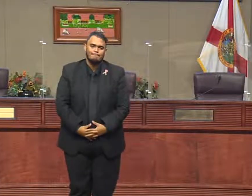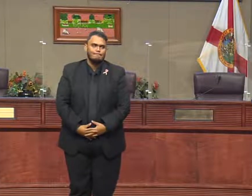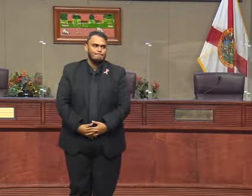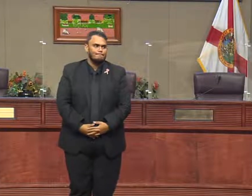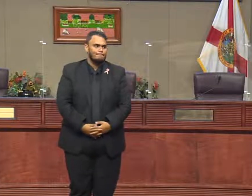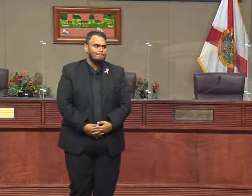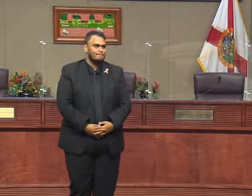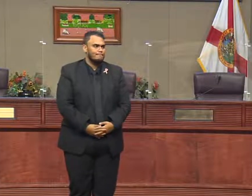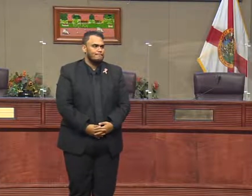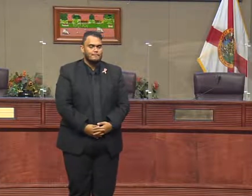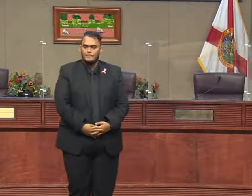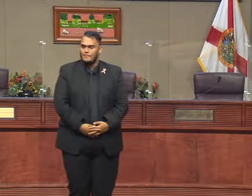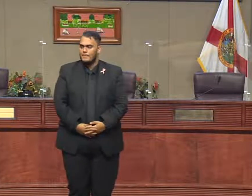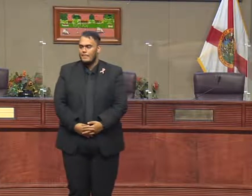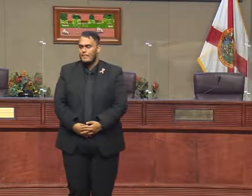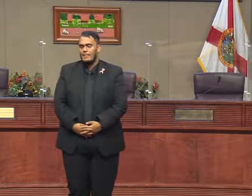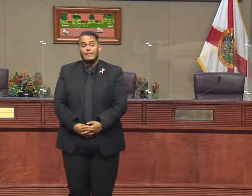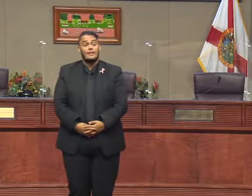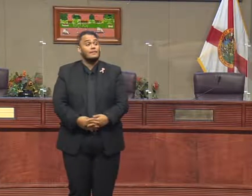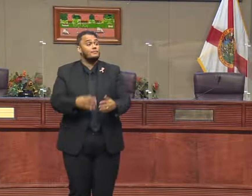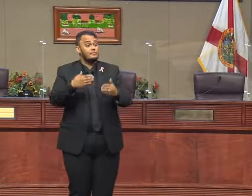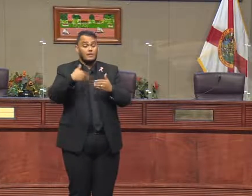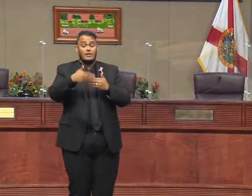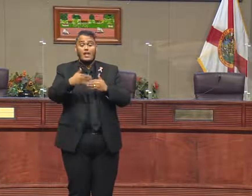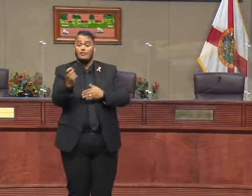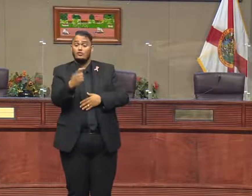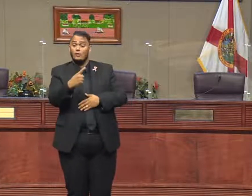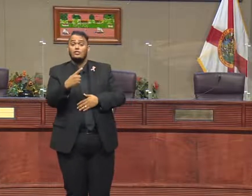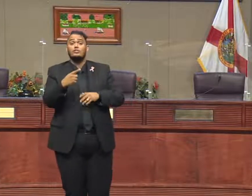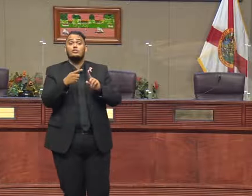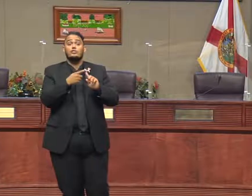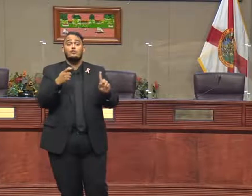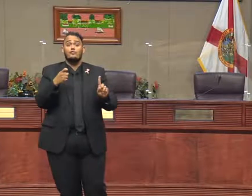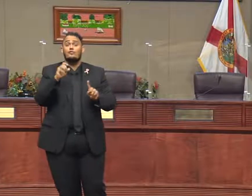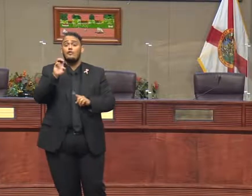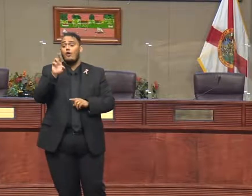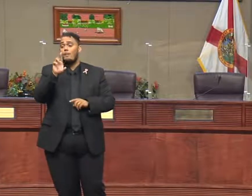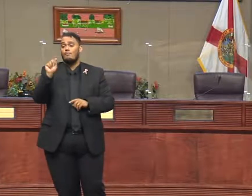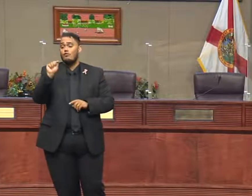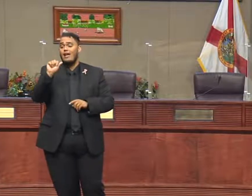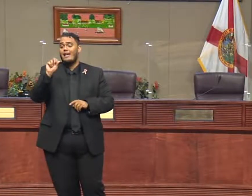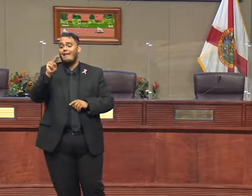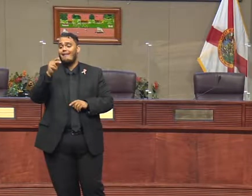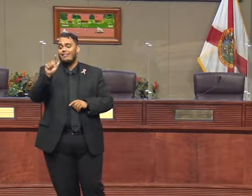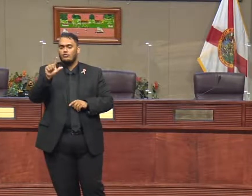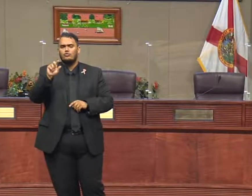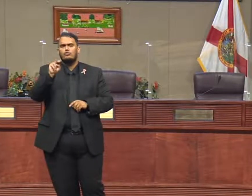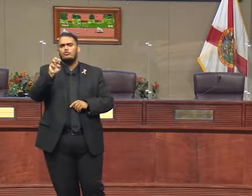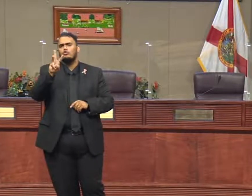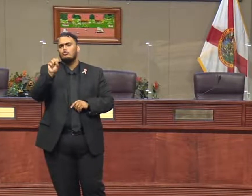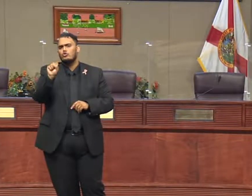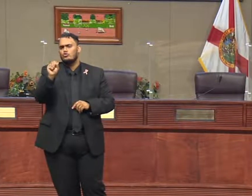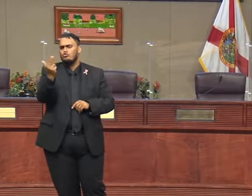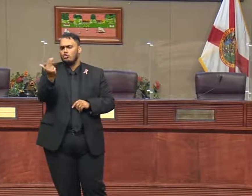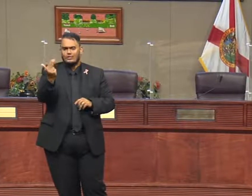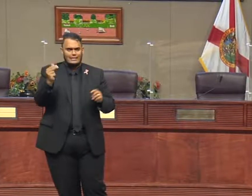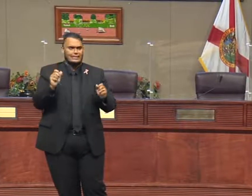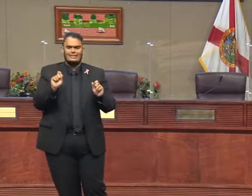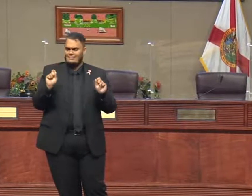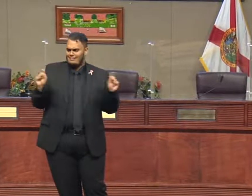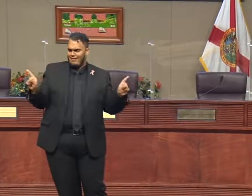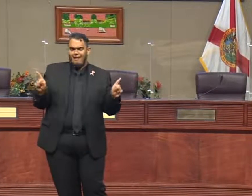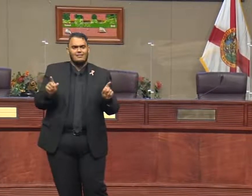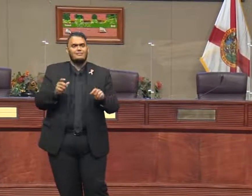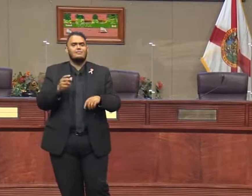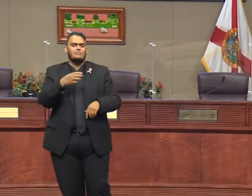Mm-hmm. This next question was texted in from Greg Angel with News 13. It's for Dr. Pino or Mayor